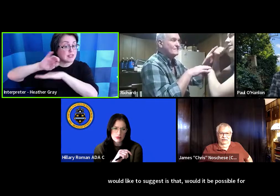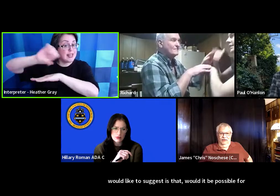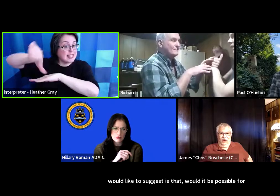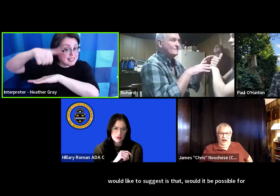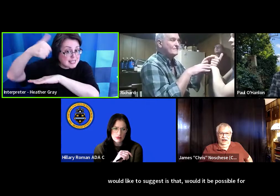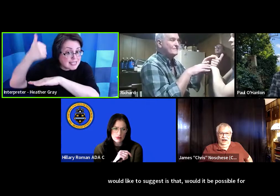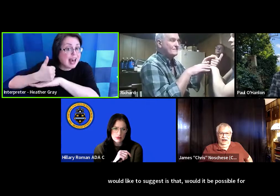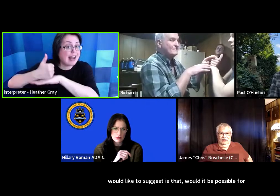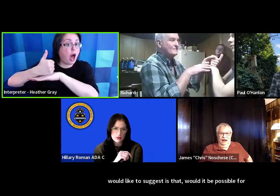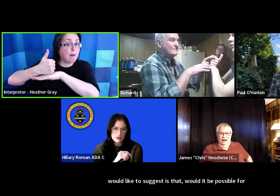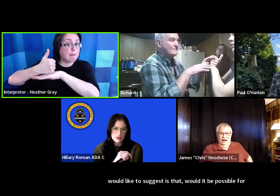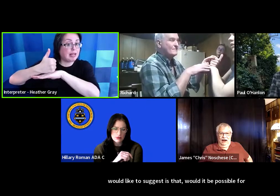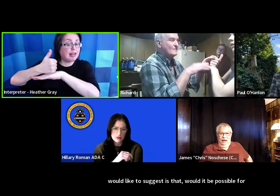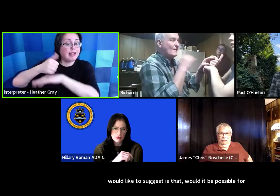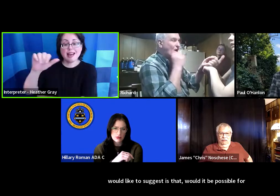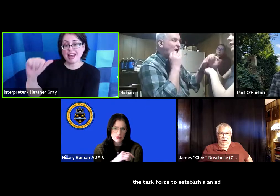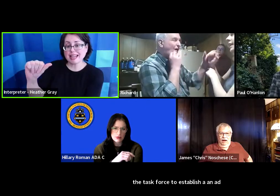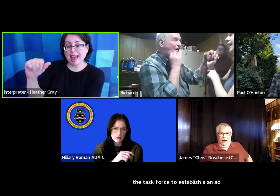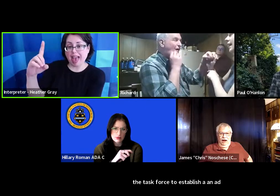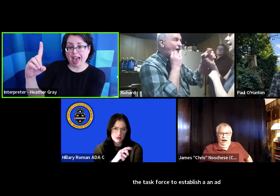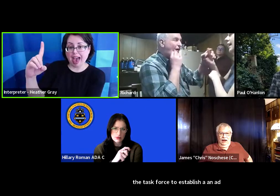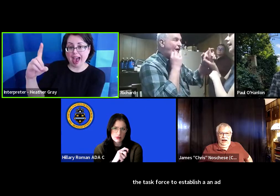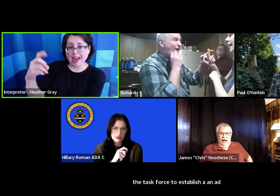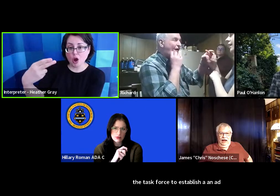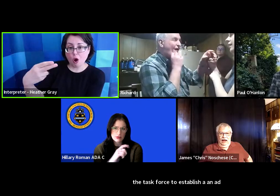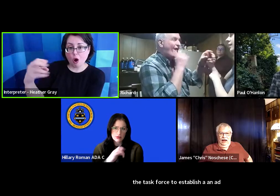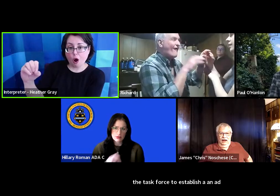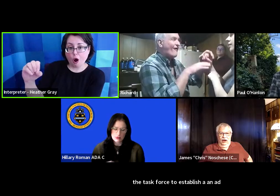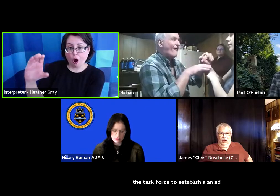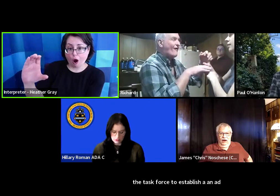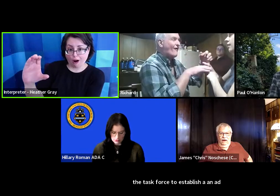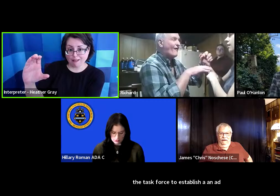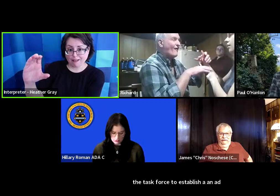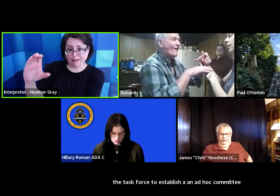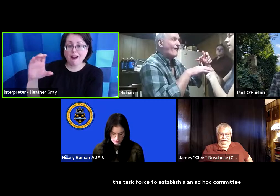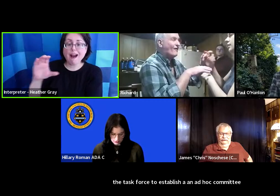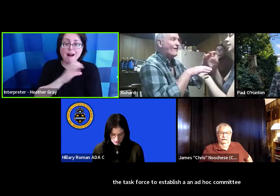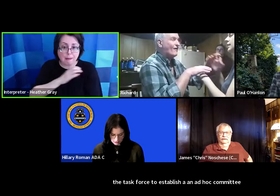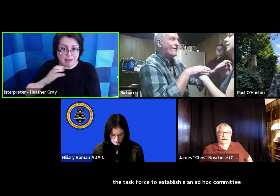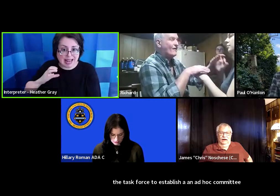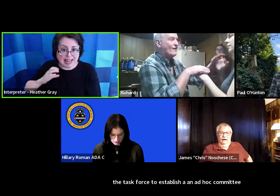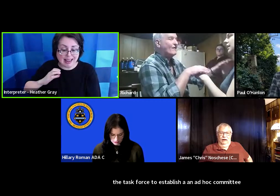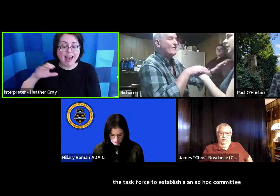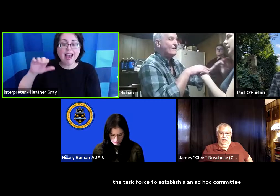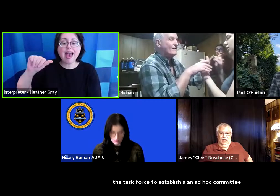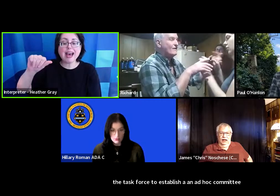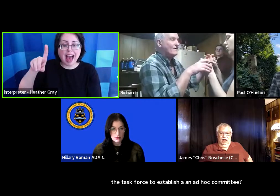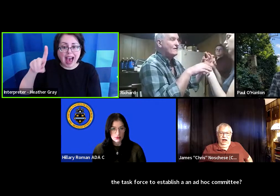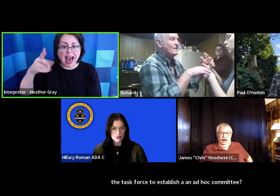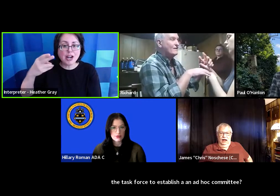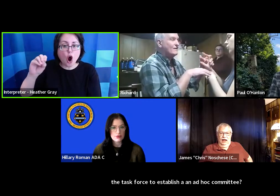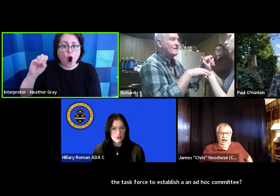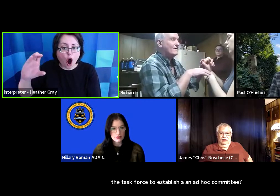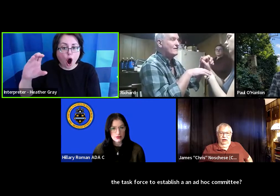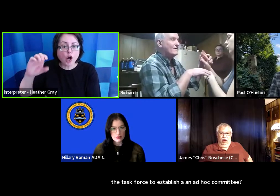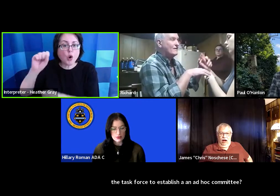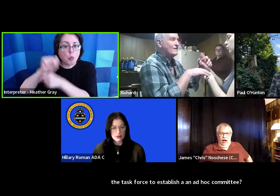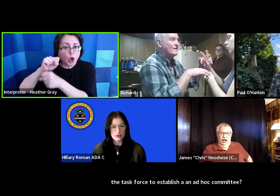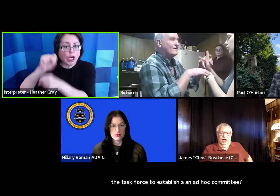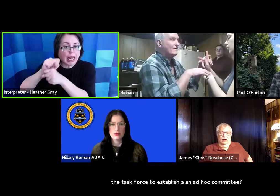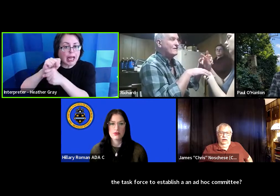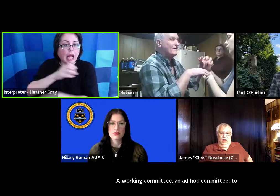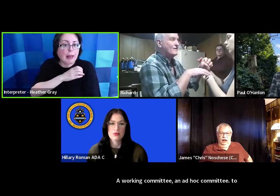an ad hoc committee, a working committee, an ad hoc committee